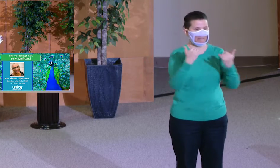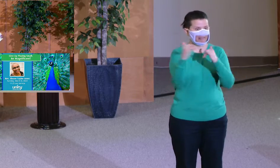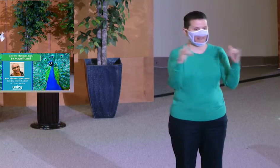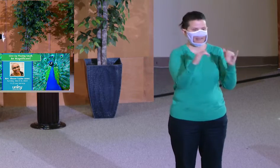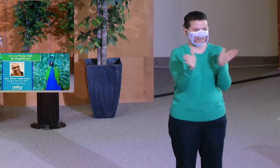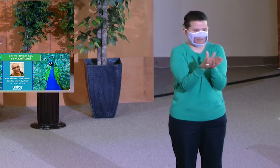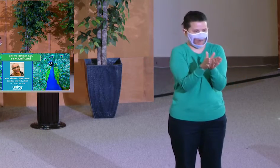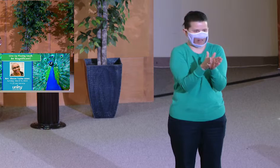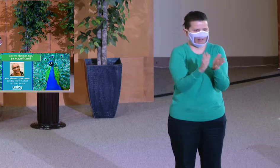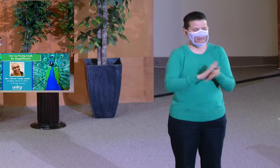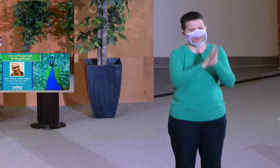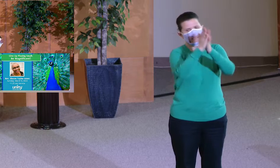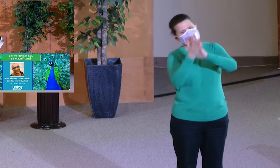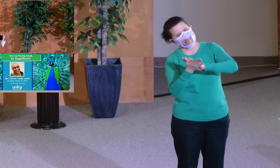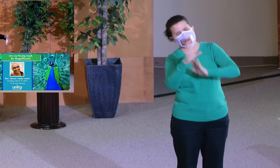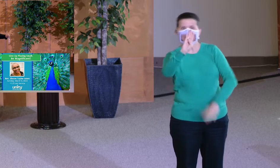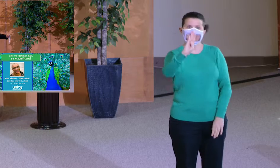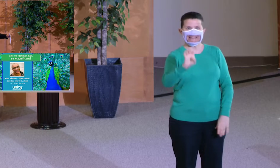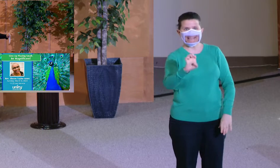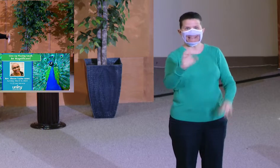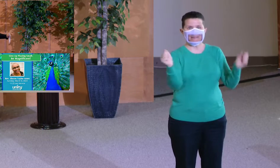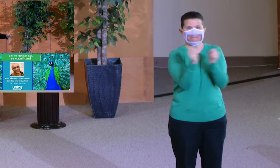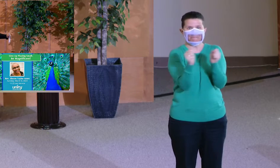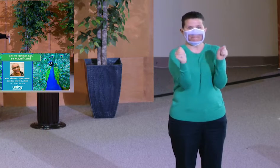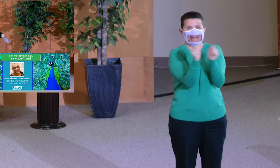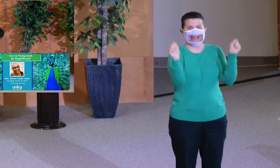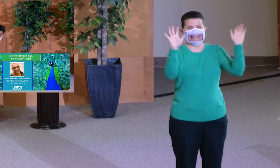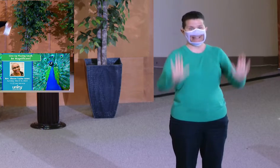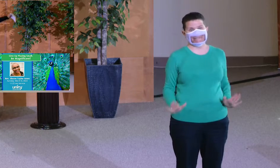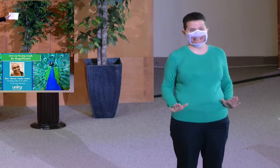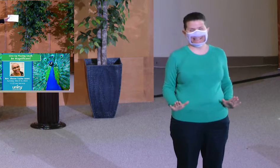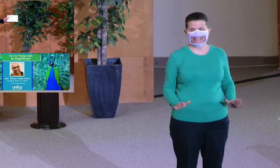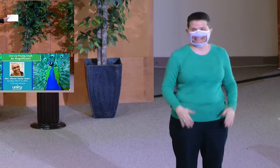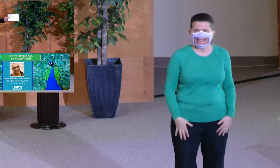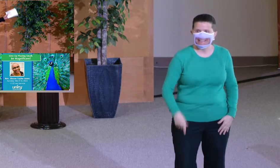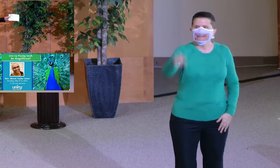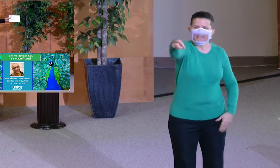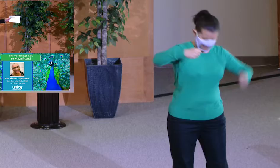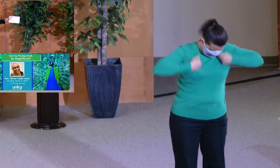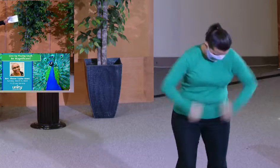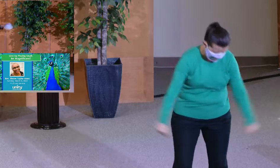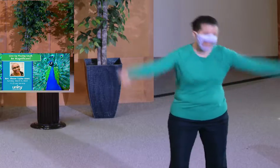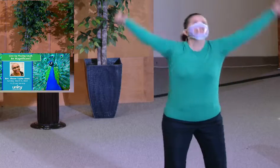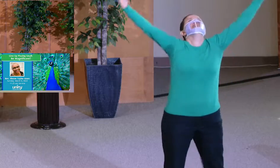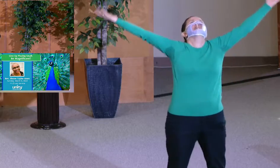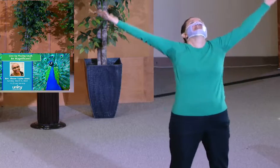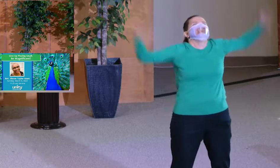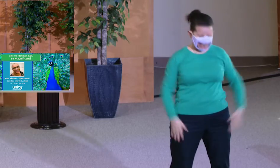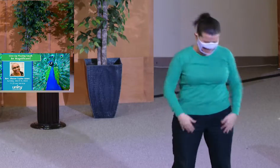Be magnificent. It's time, my friends. That's right, Thaleen. Spread it out there. Be